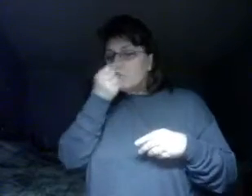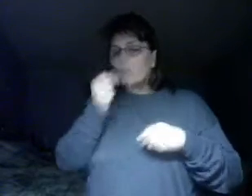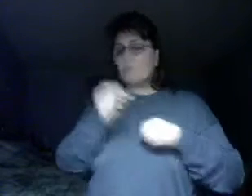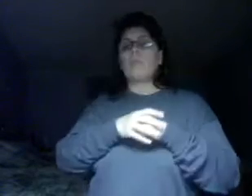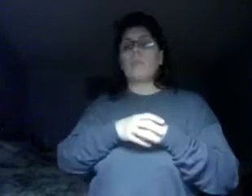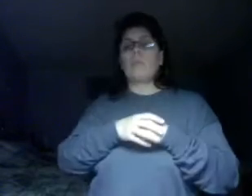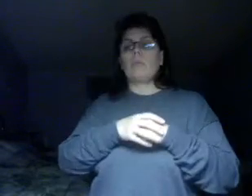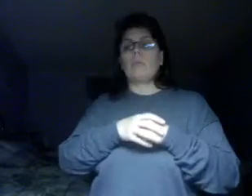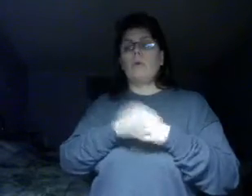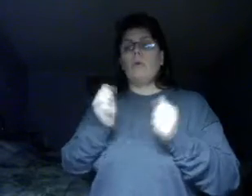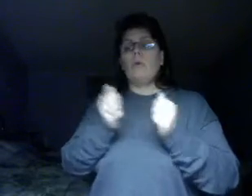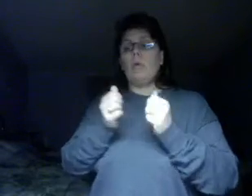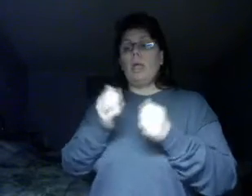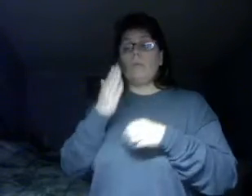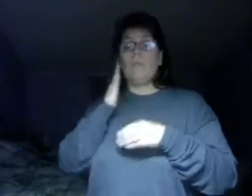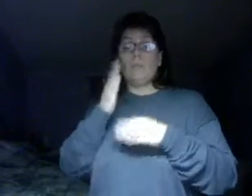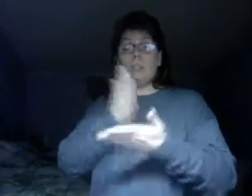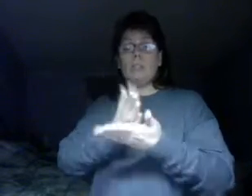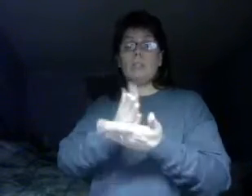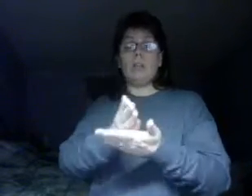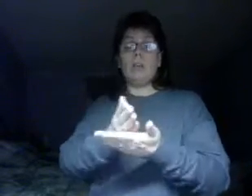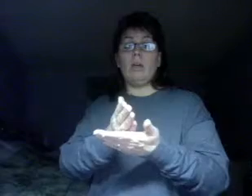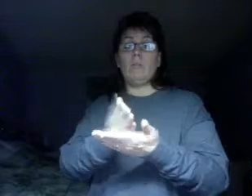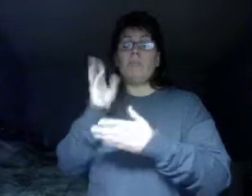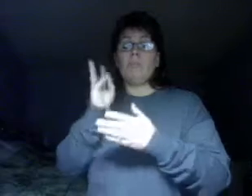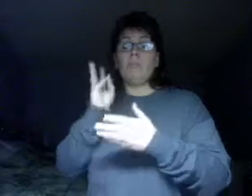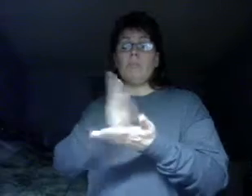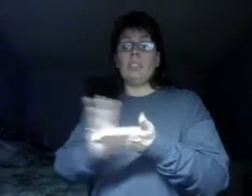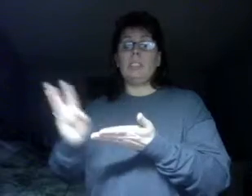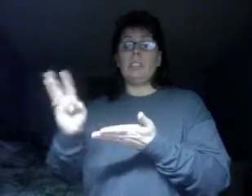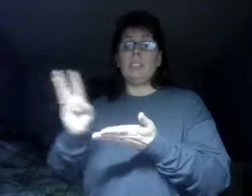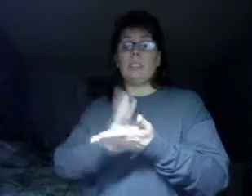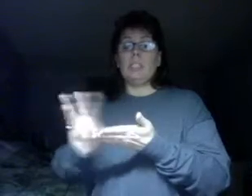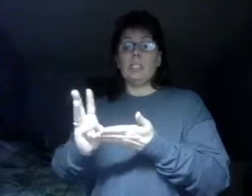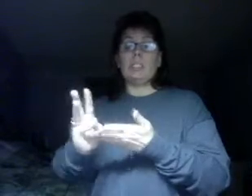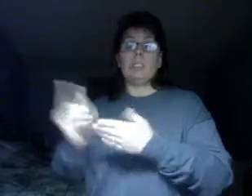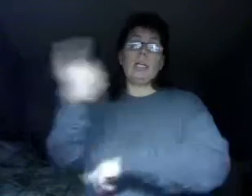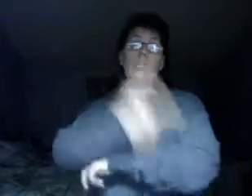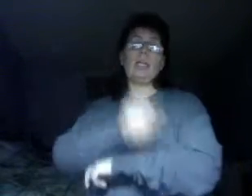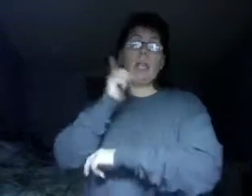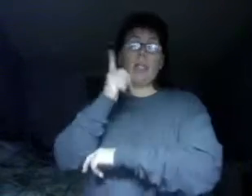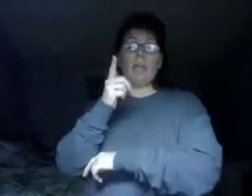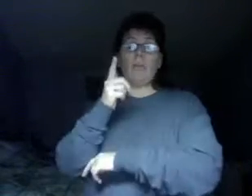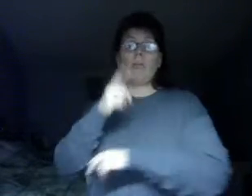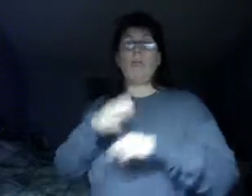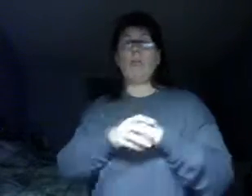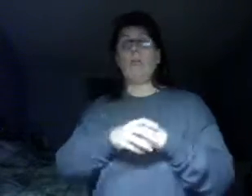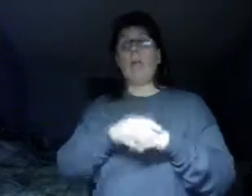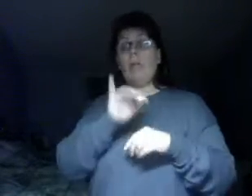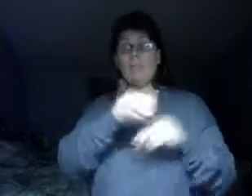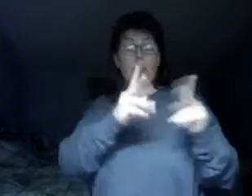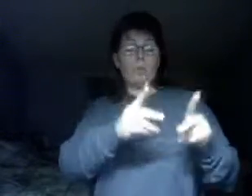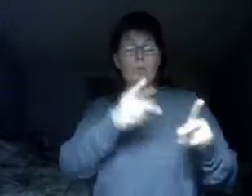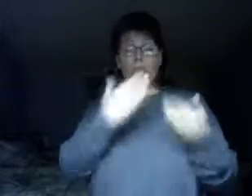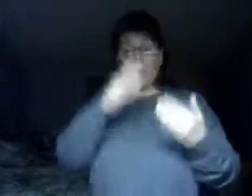lot of those individuals believe that they had a cold or the flu. However, they may have contracted HIV infection. It's important